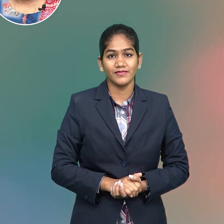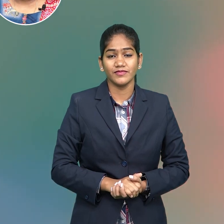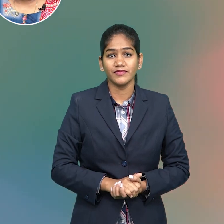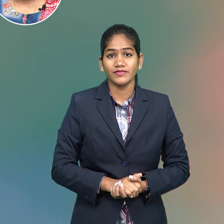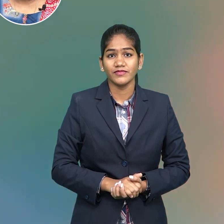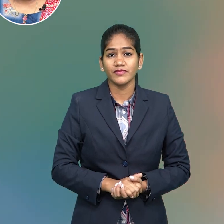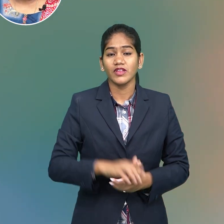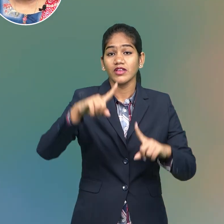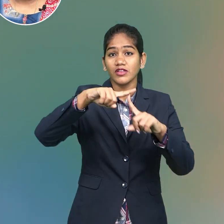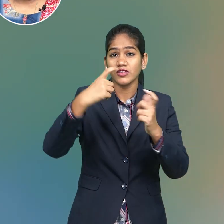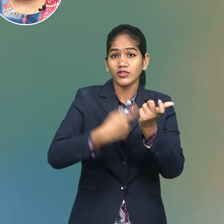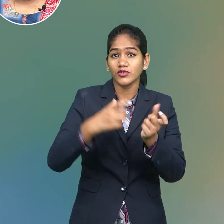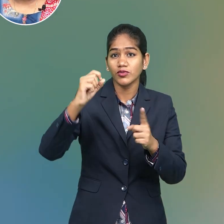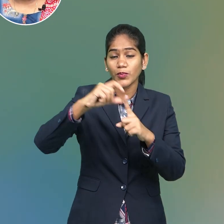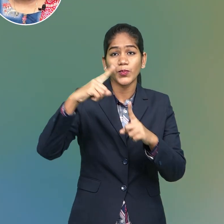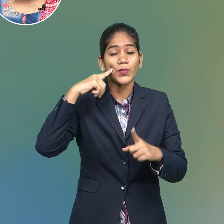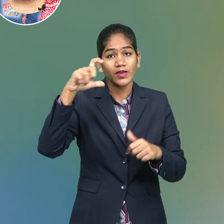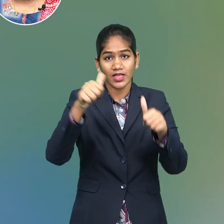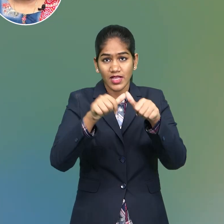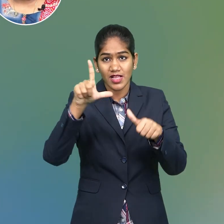The tropical zone,